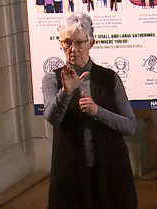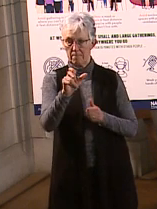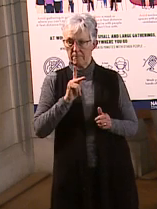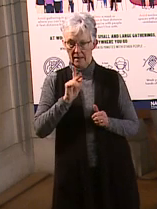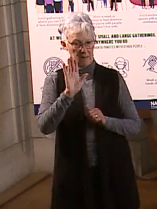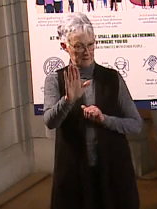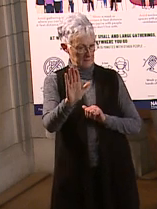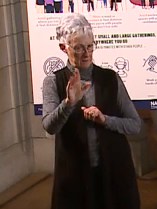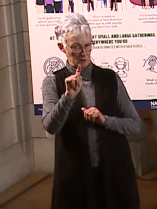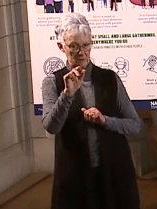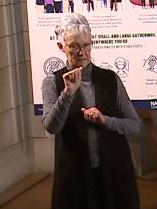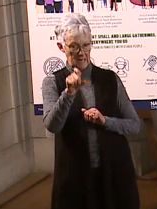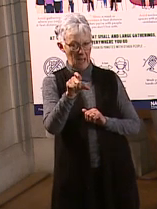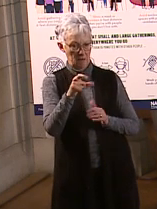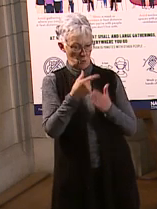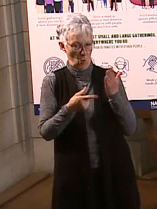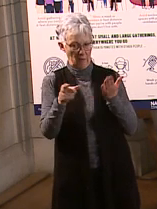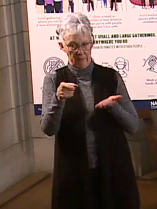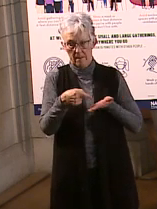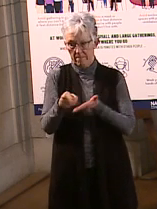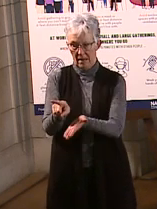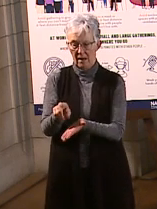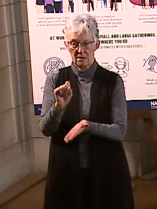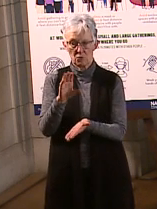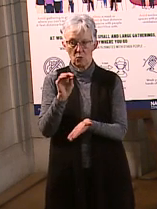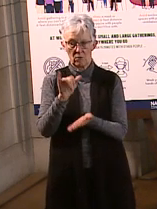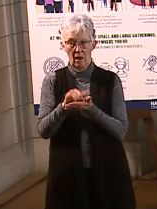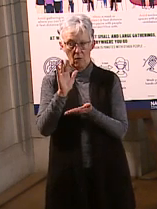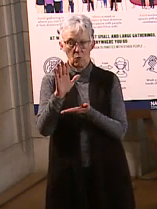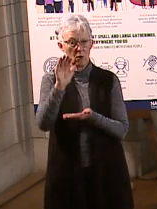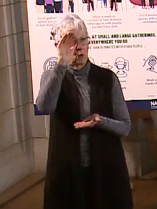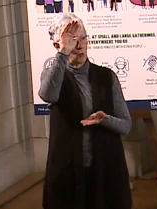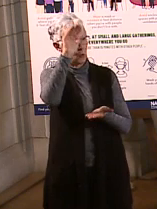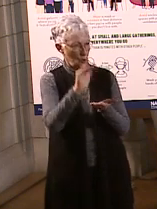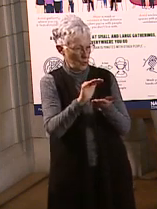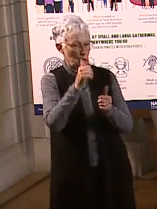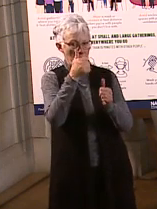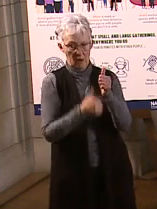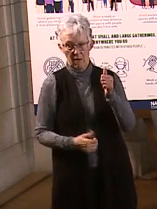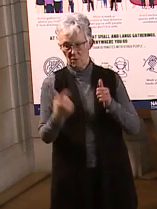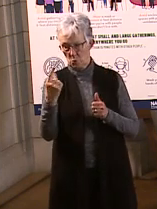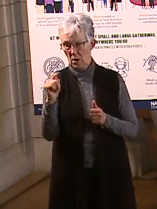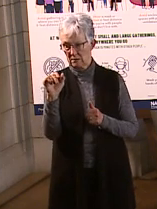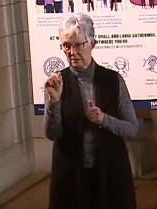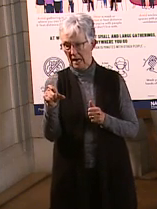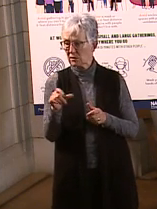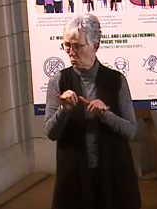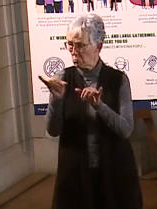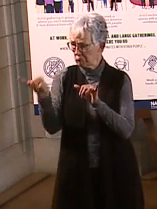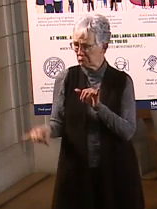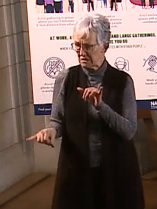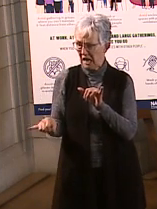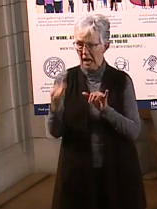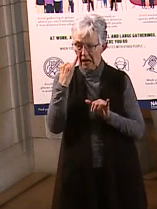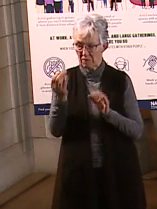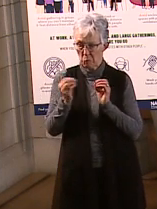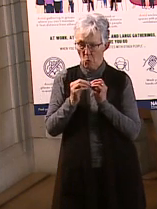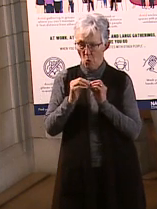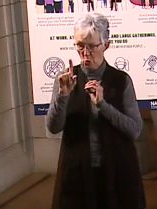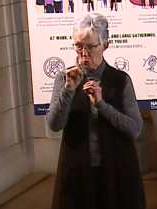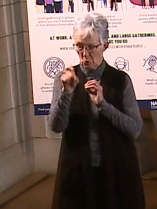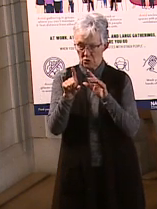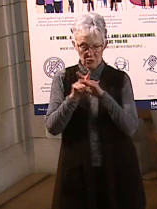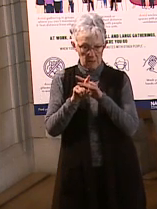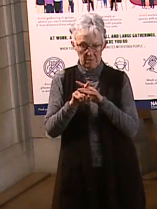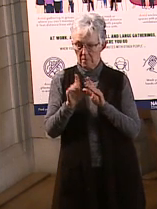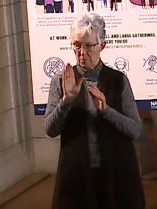LB 1107 and get that property tax relief. Appreciate it very much. So stick around in case we have additional questions on that. All